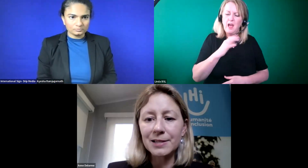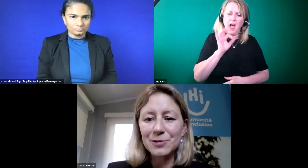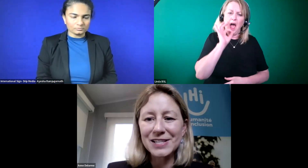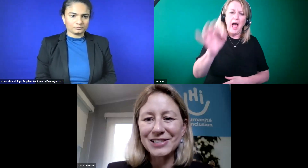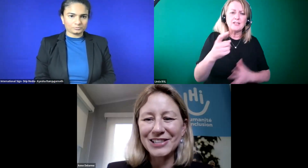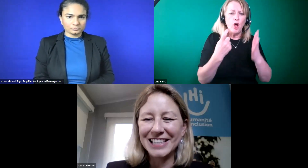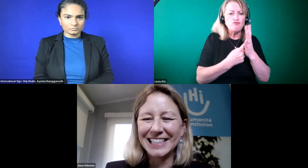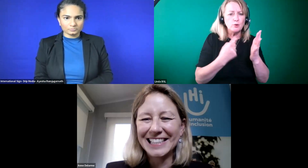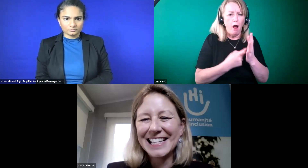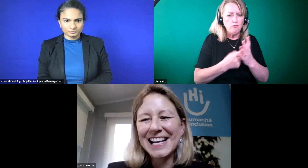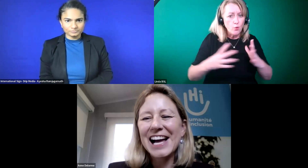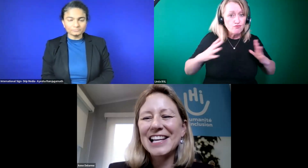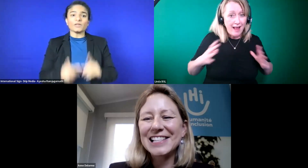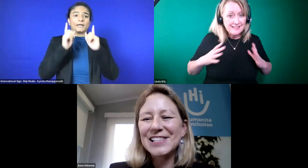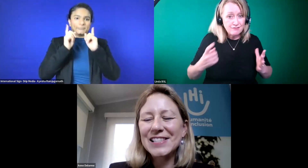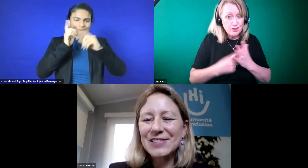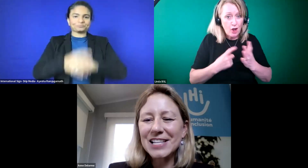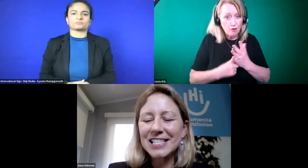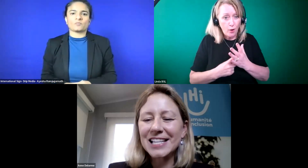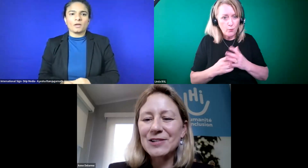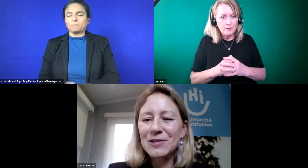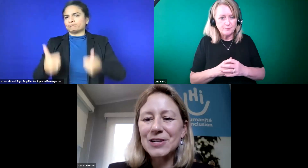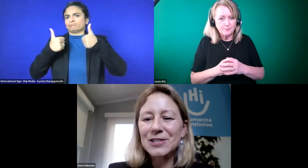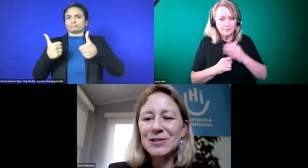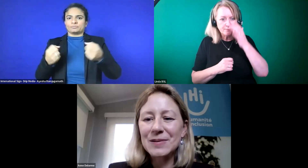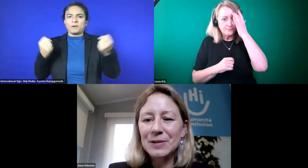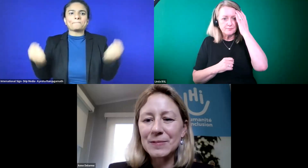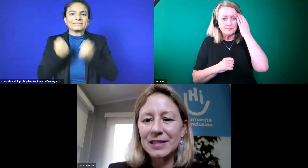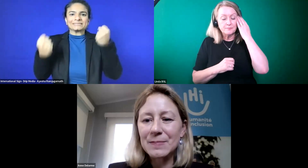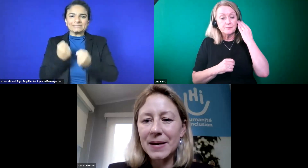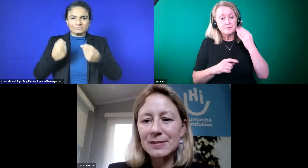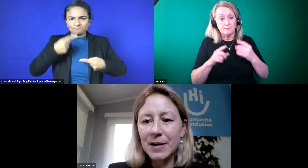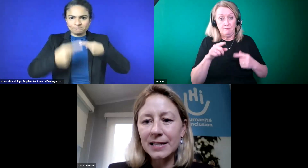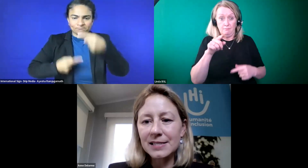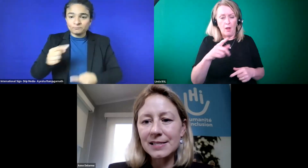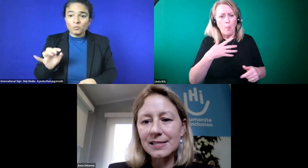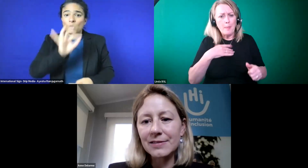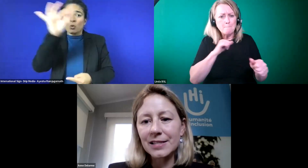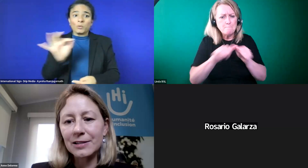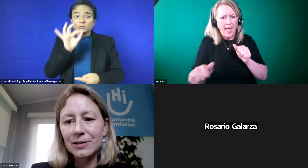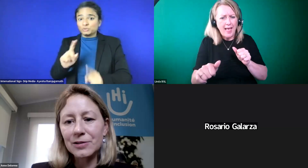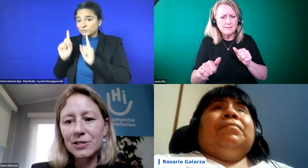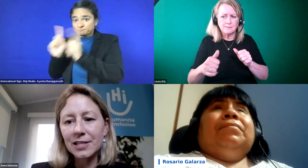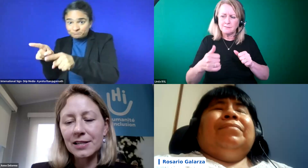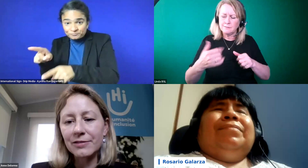get ready, Rosario. And so this question, in order to implement the best practices of